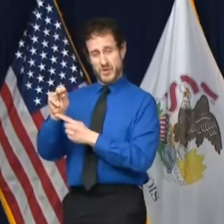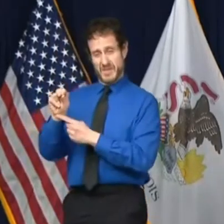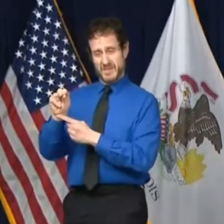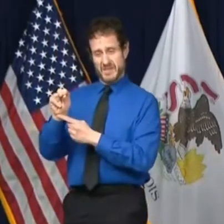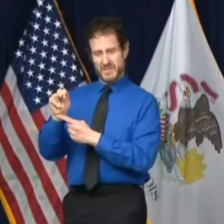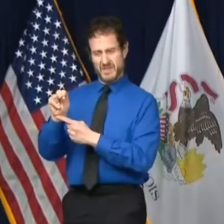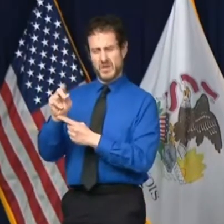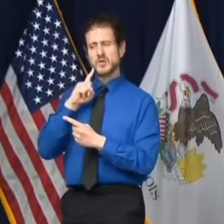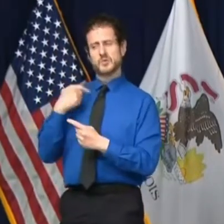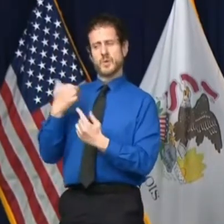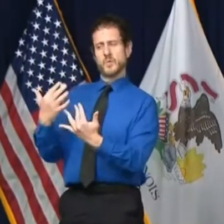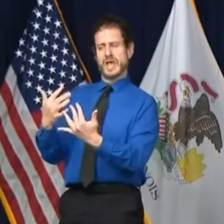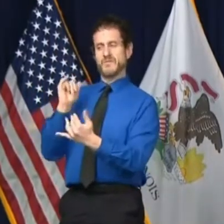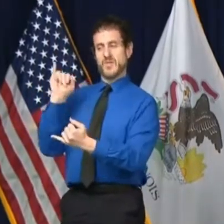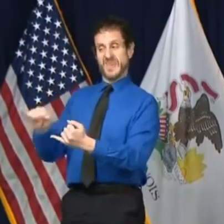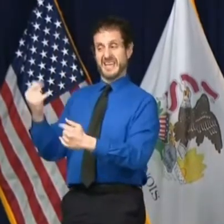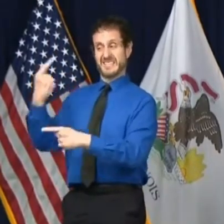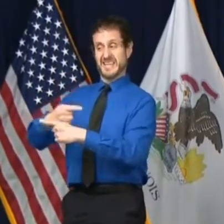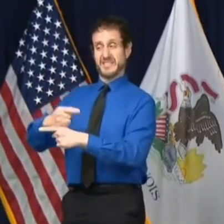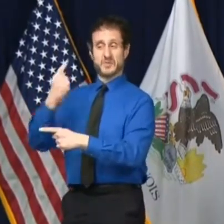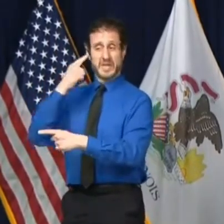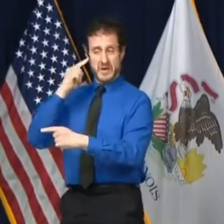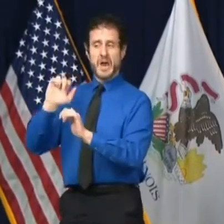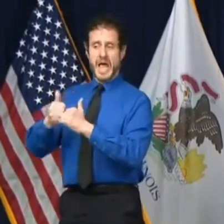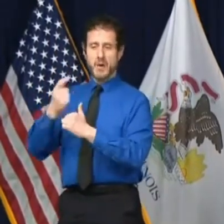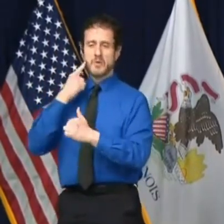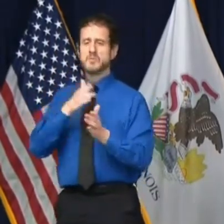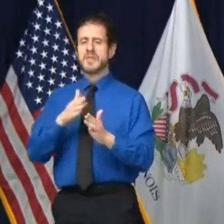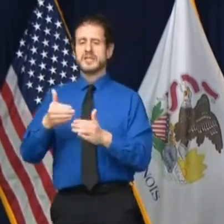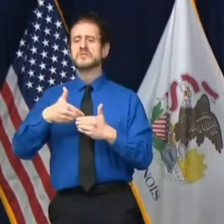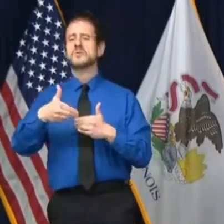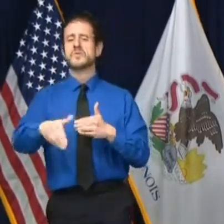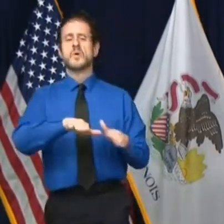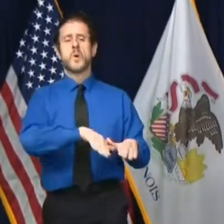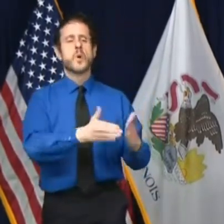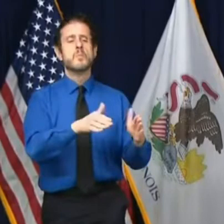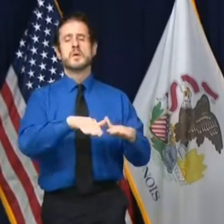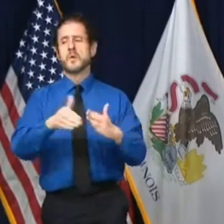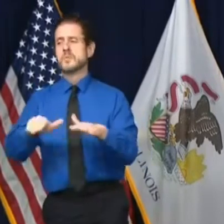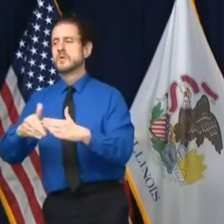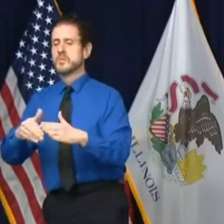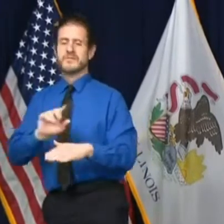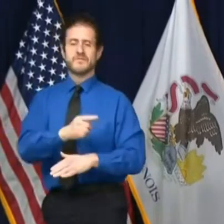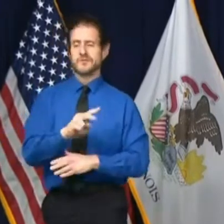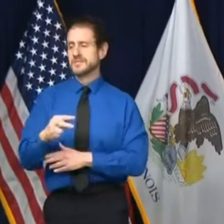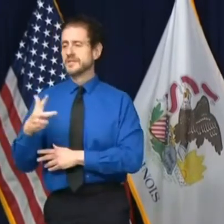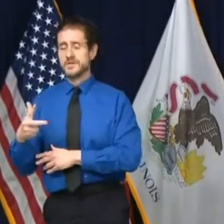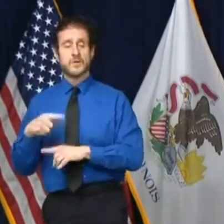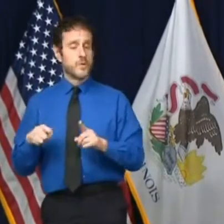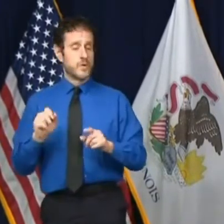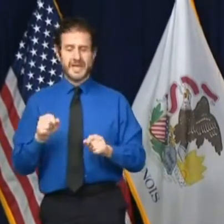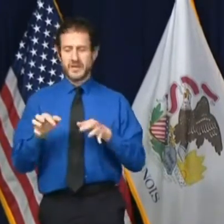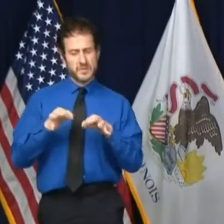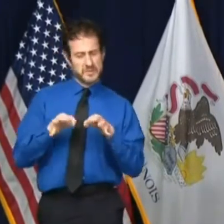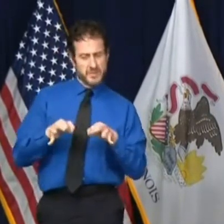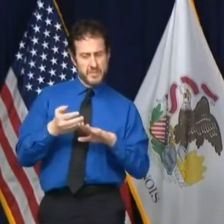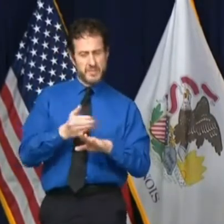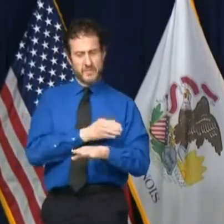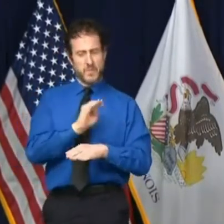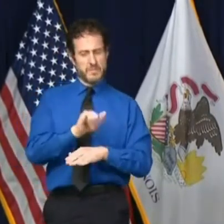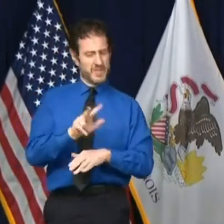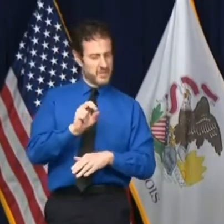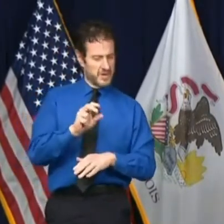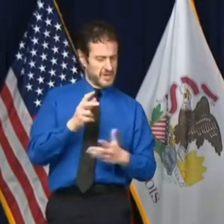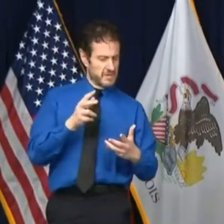your phased-in reopening plan is? And could you disclose some of the details before May 30th, or do you plan